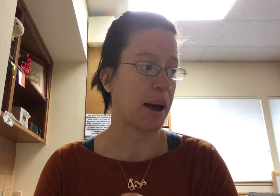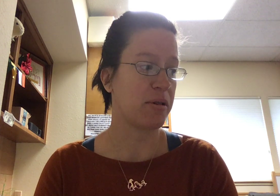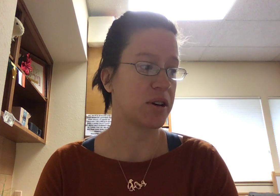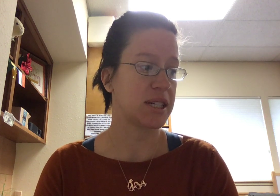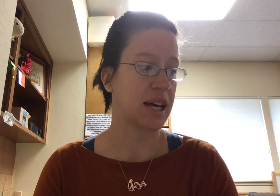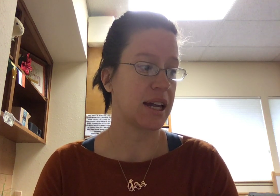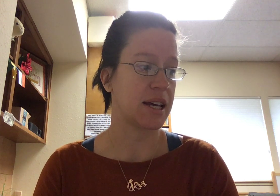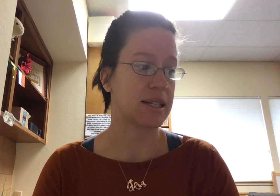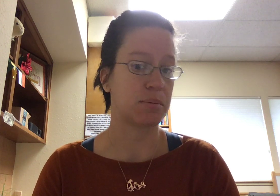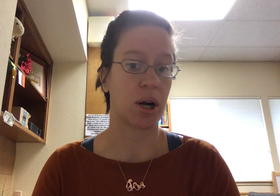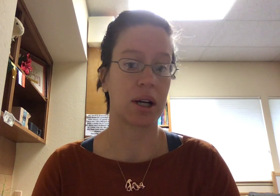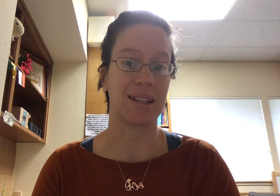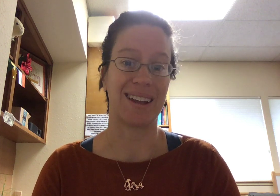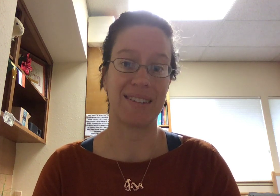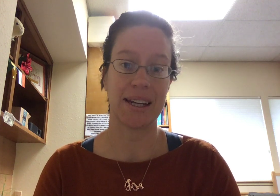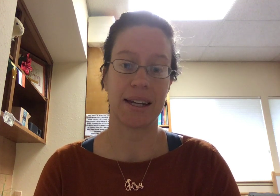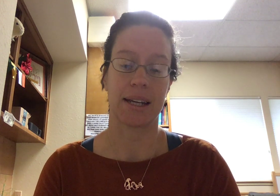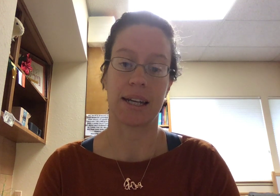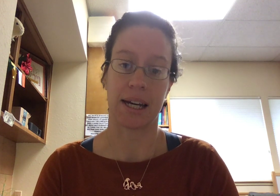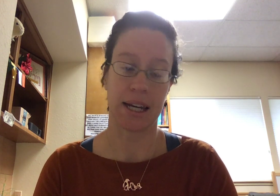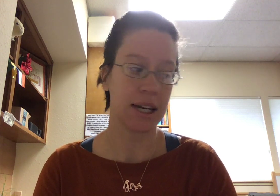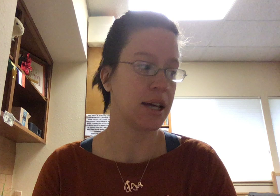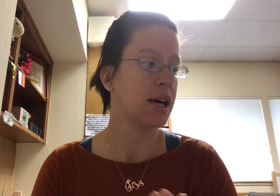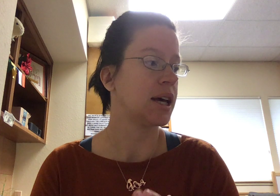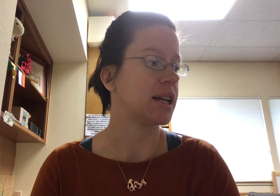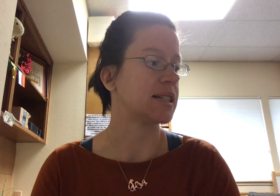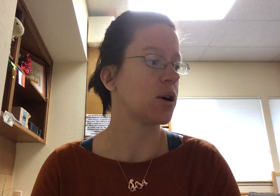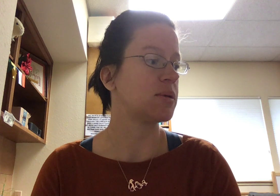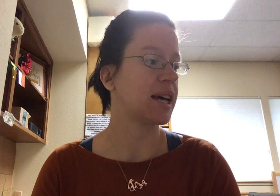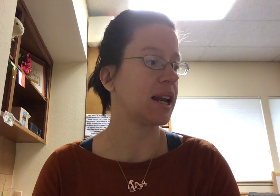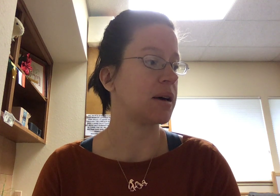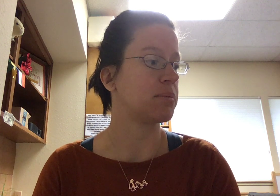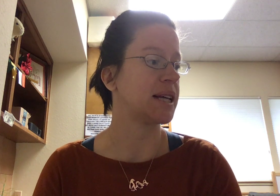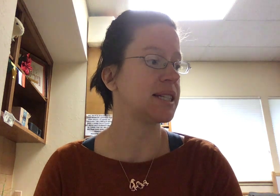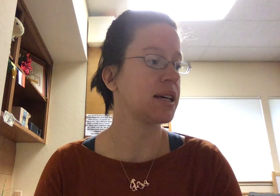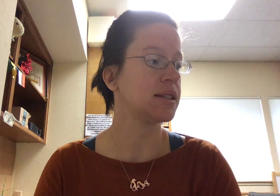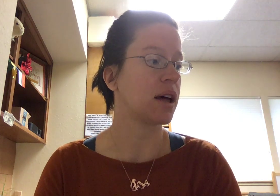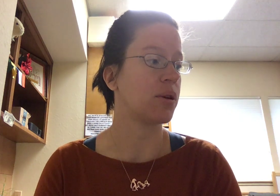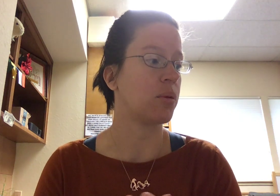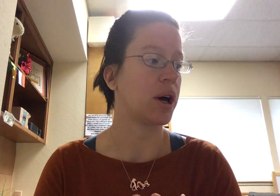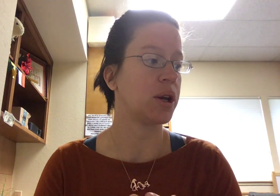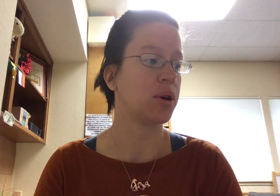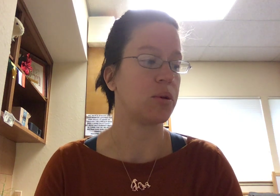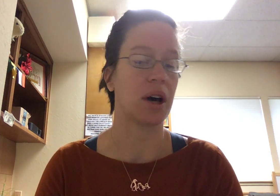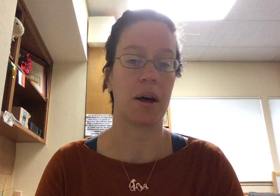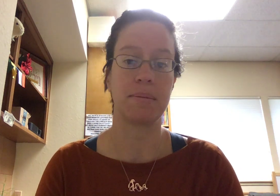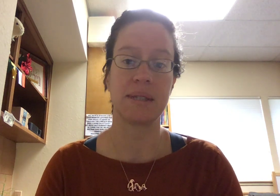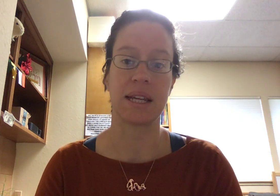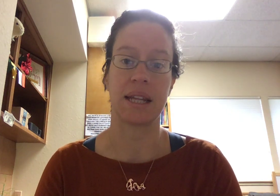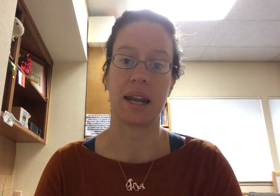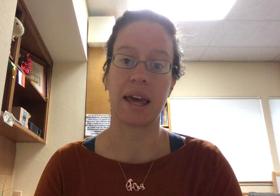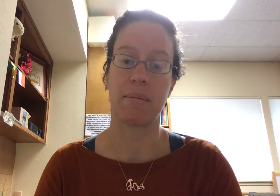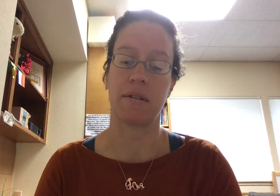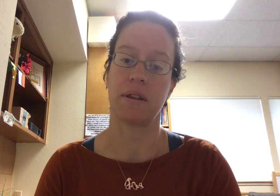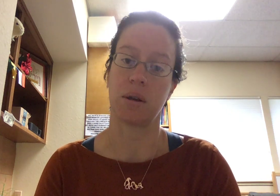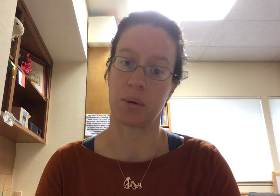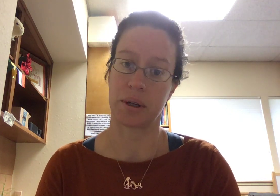Bible verse again is Mark 11, 9. It is Hosanna, blessings on the one who comes in the name of the Lord.